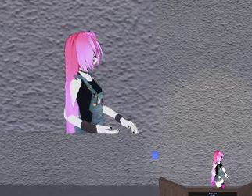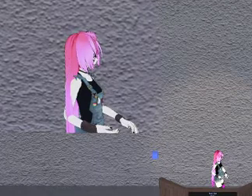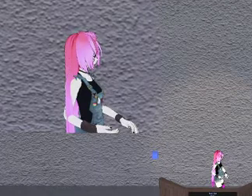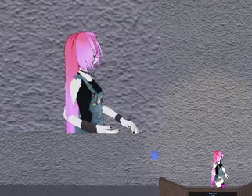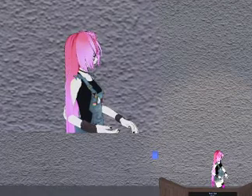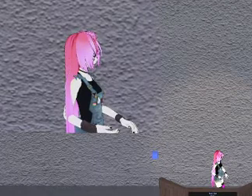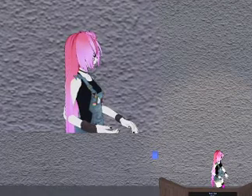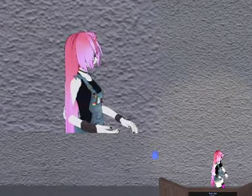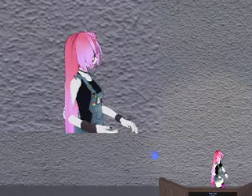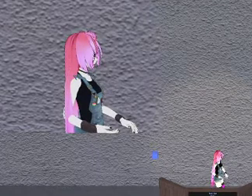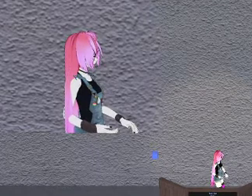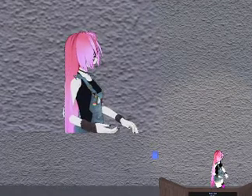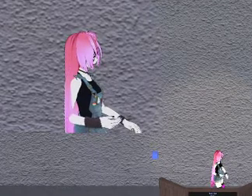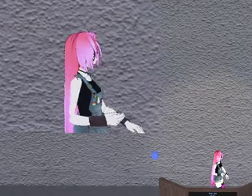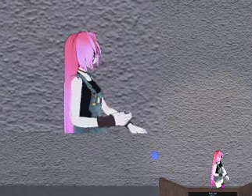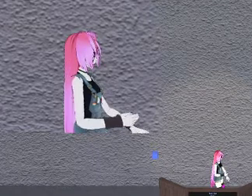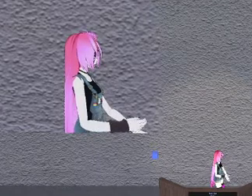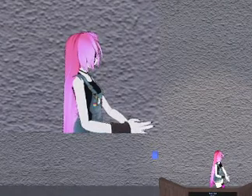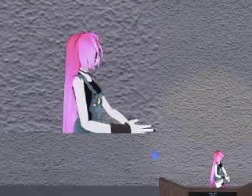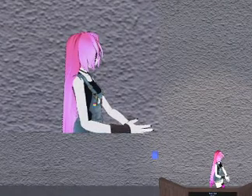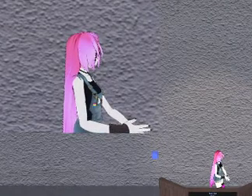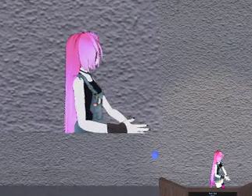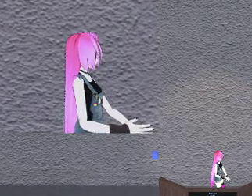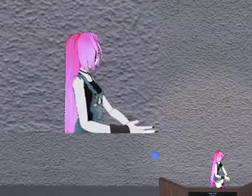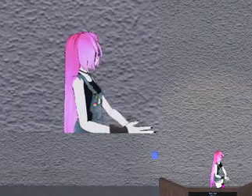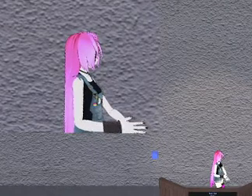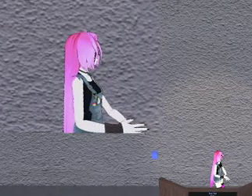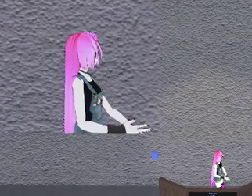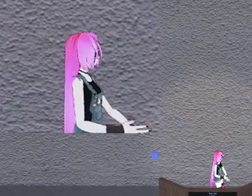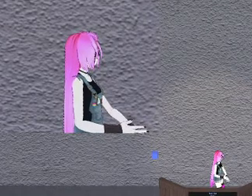So I'm just a bit confused what you mean by relaxed hands then.